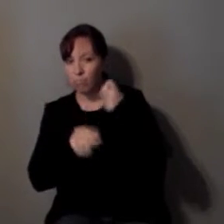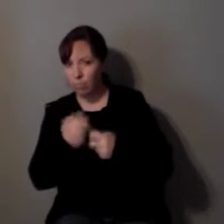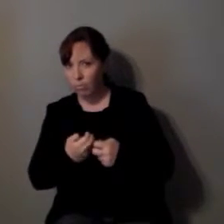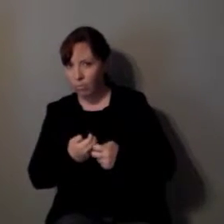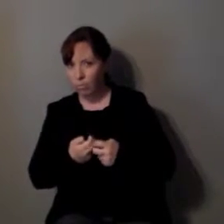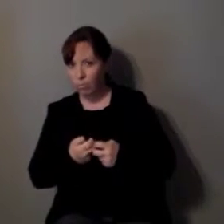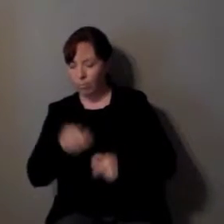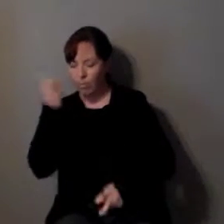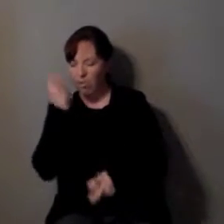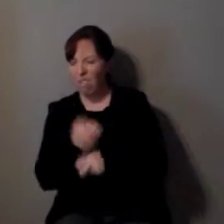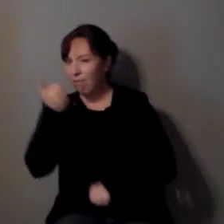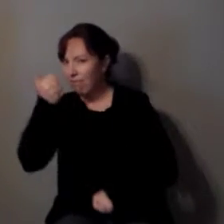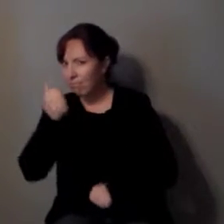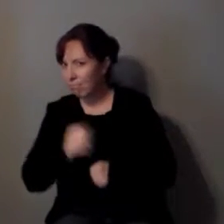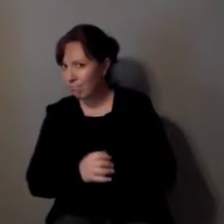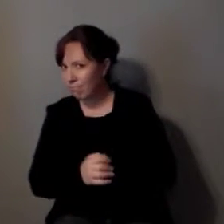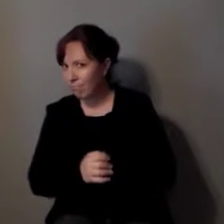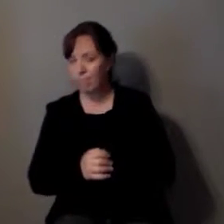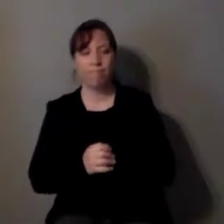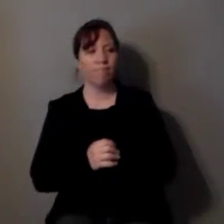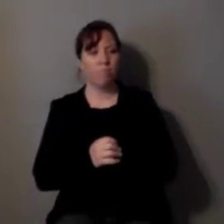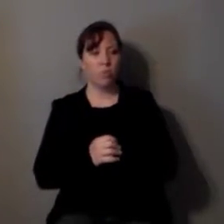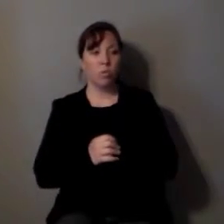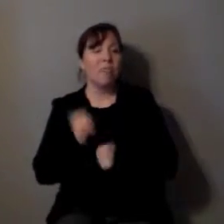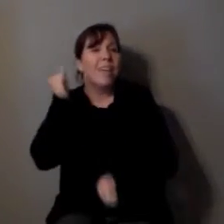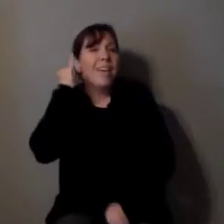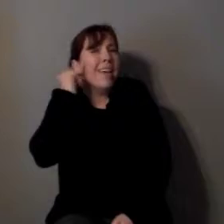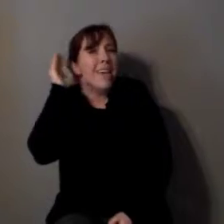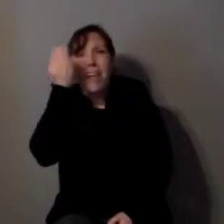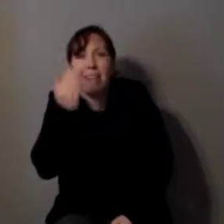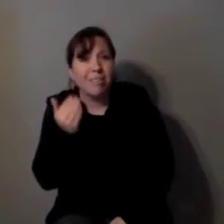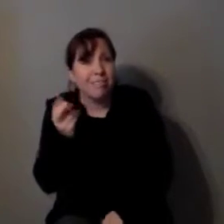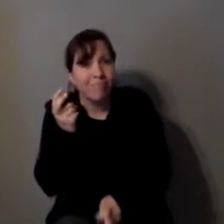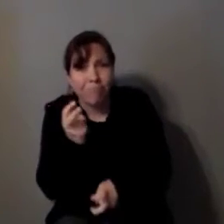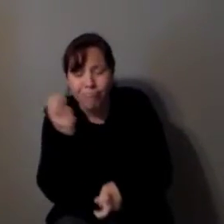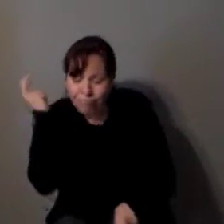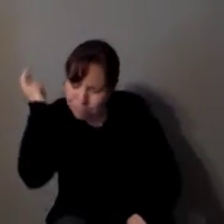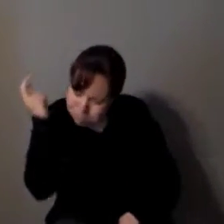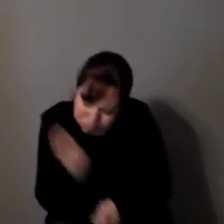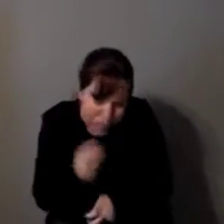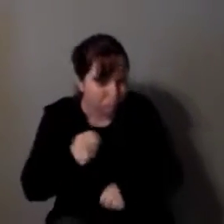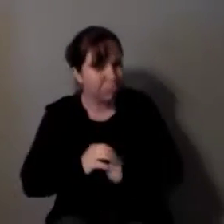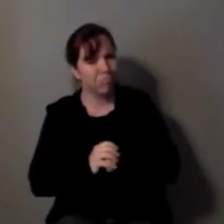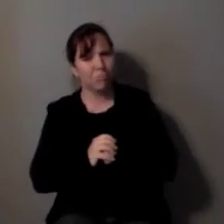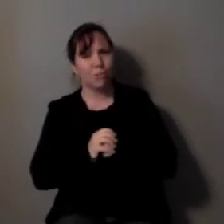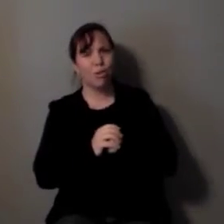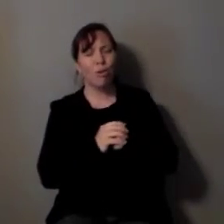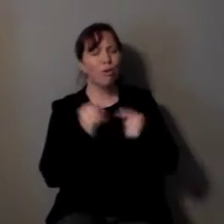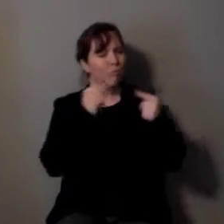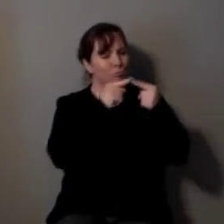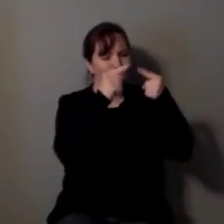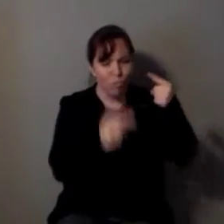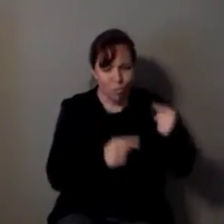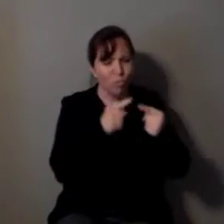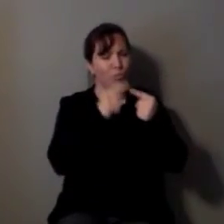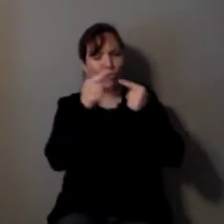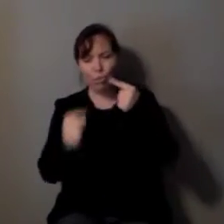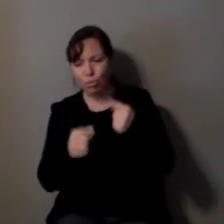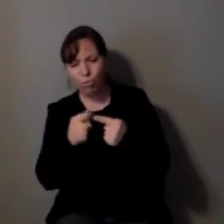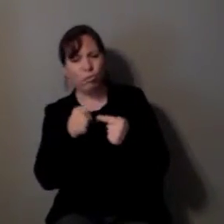And just so you know, if you're a little daunted by this initially, you can always draw the circles, you can always do the number line, and eventually over time, the more practice